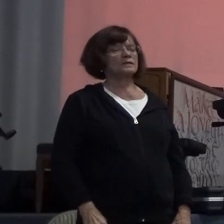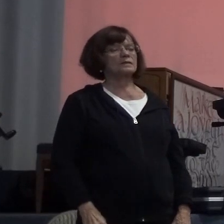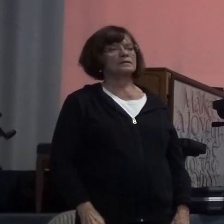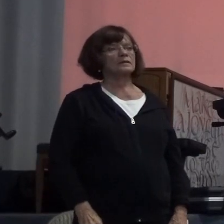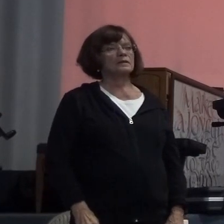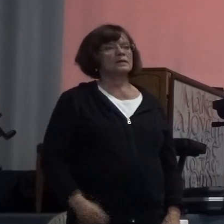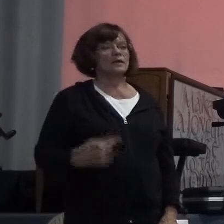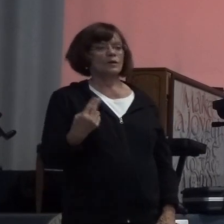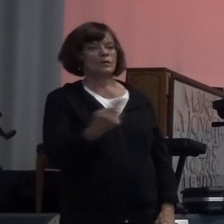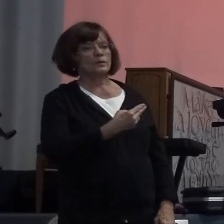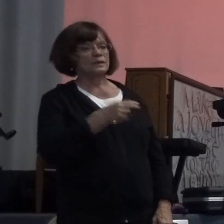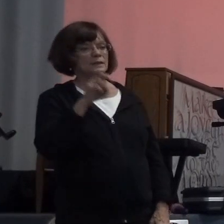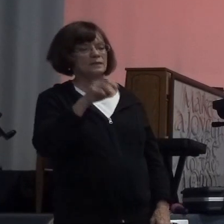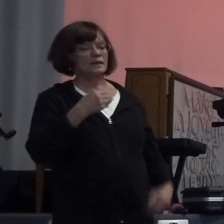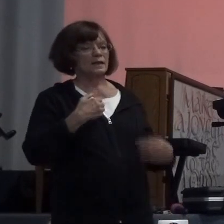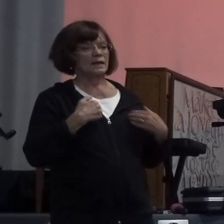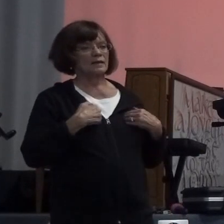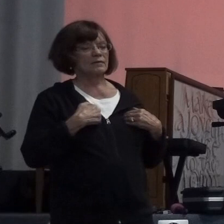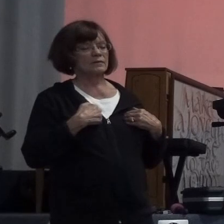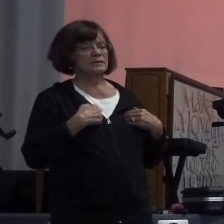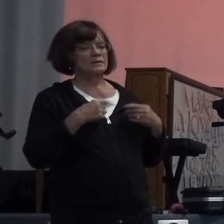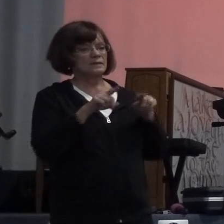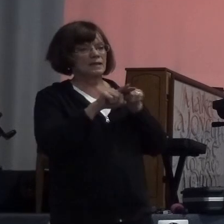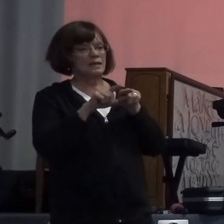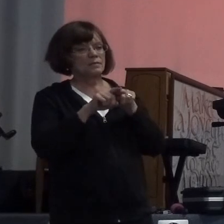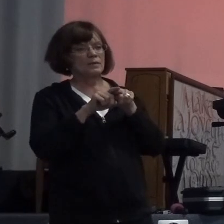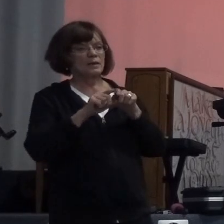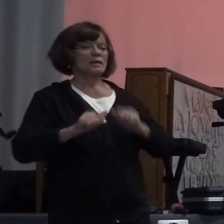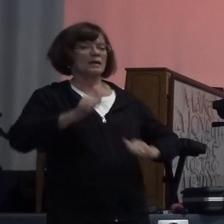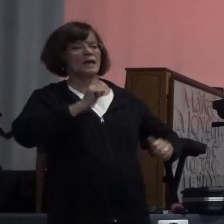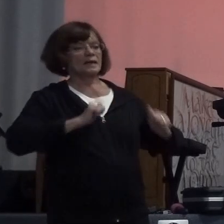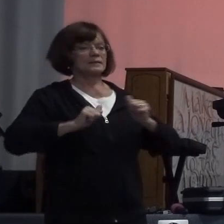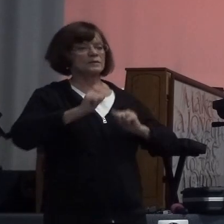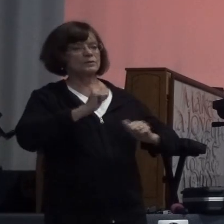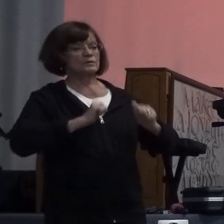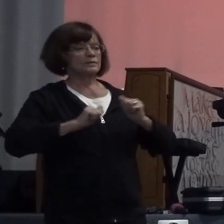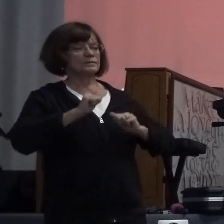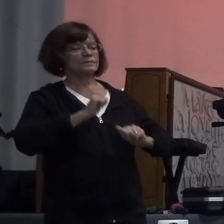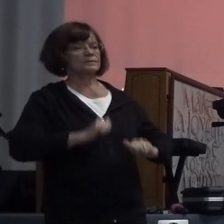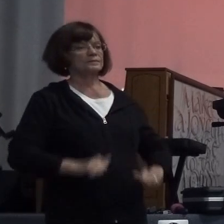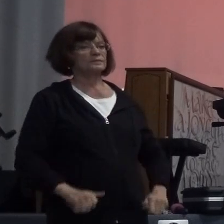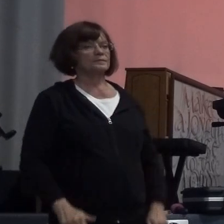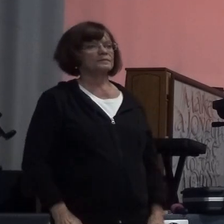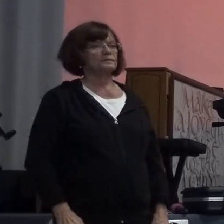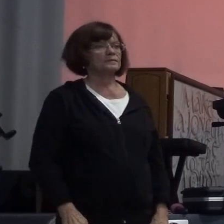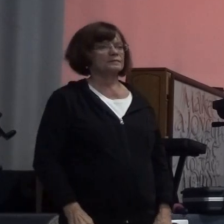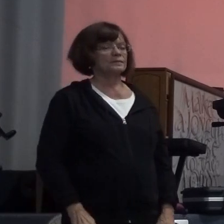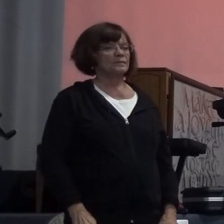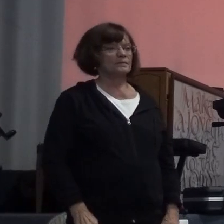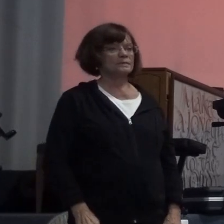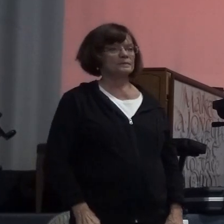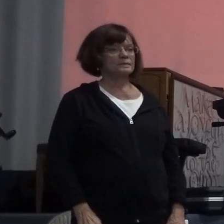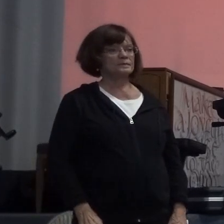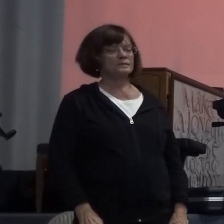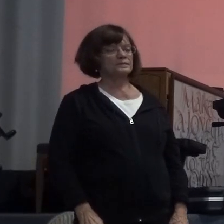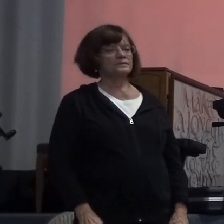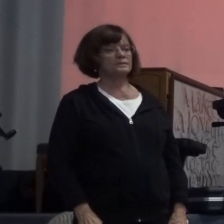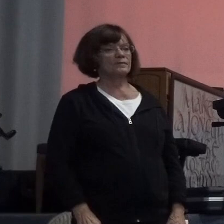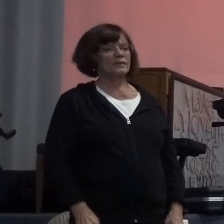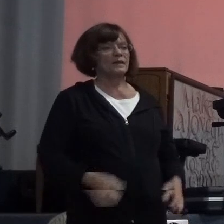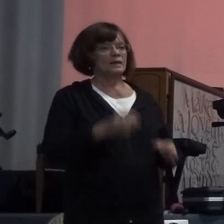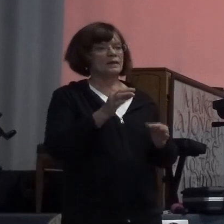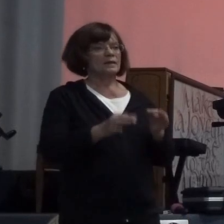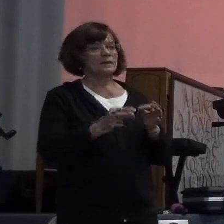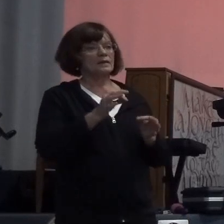attitude as well, to those that are outside of the church, but especially for those that are in the church. If